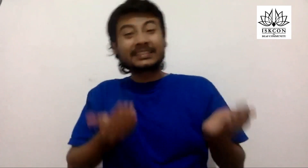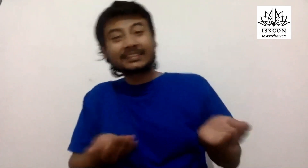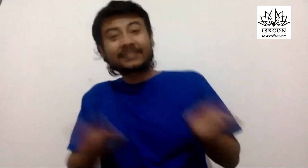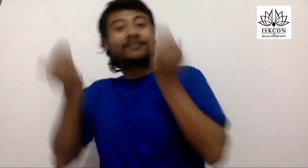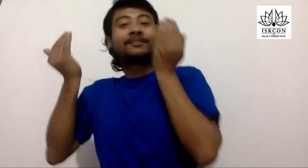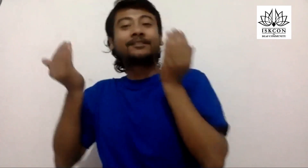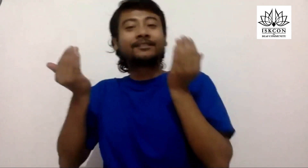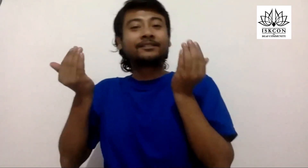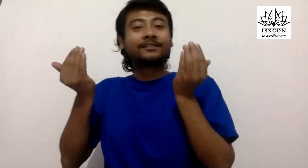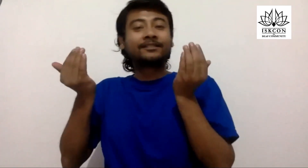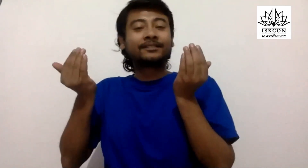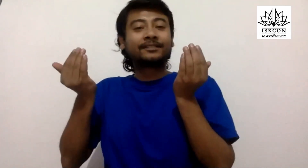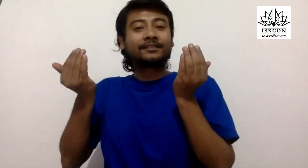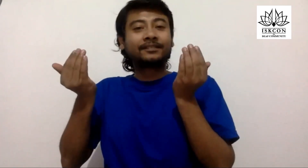and become visible to my eyes.